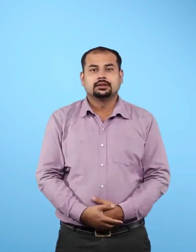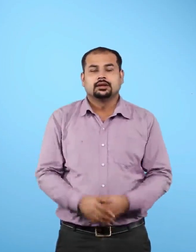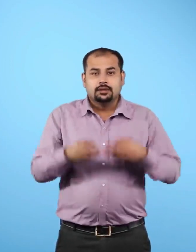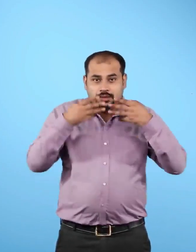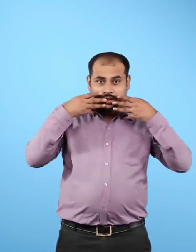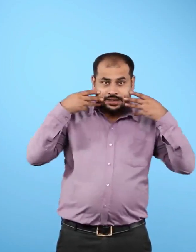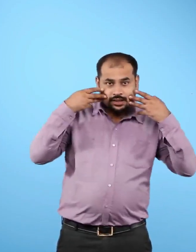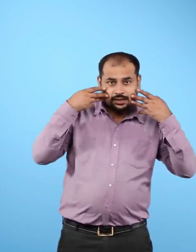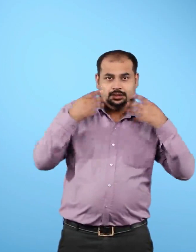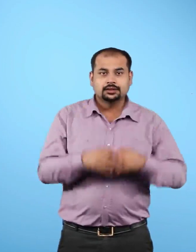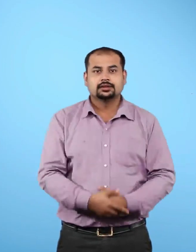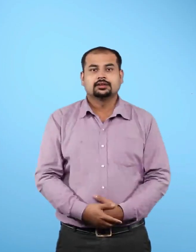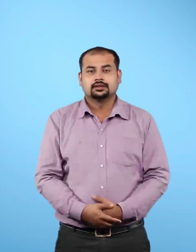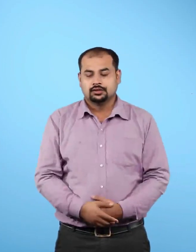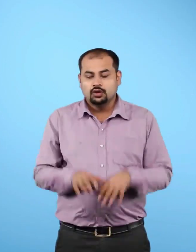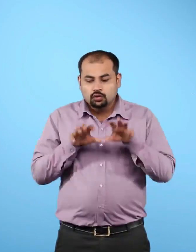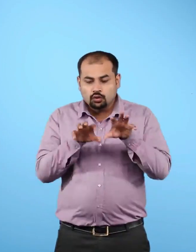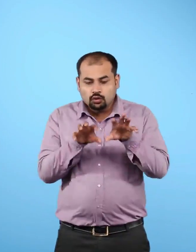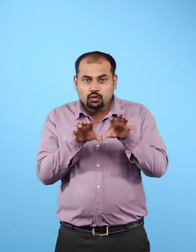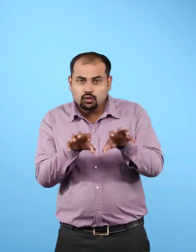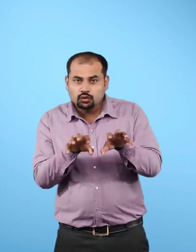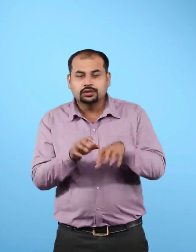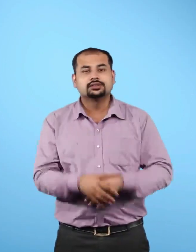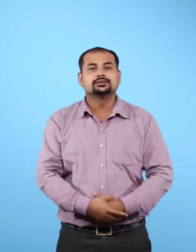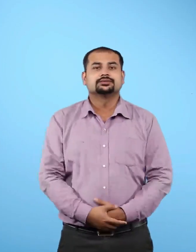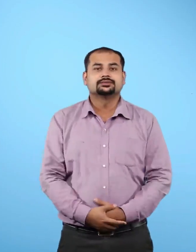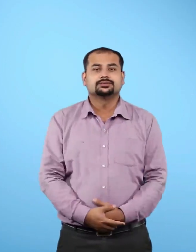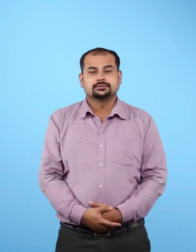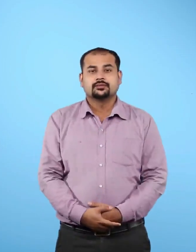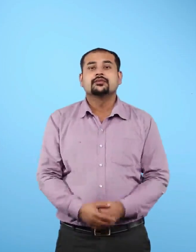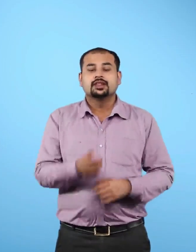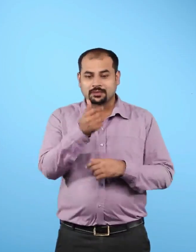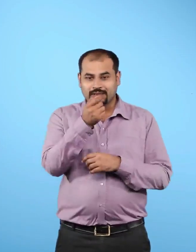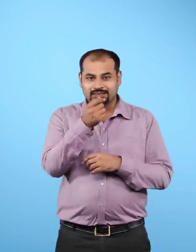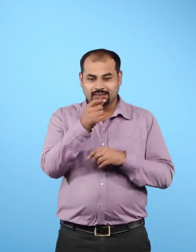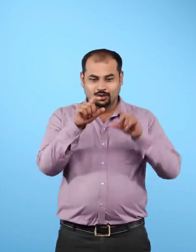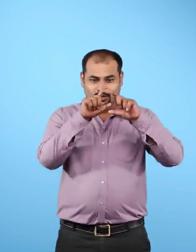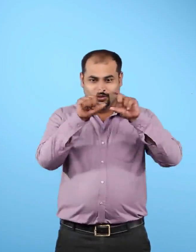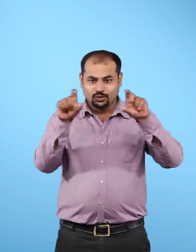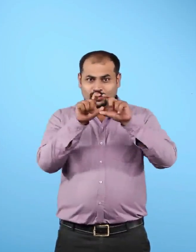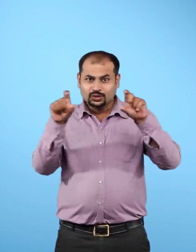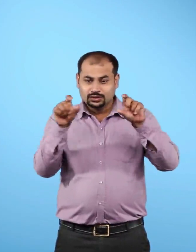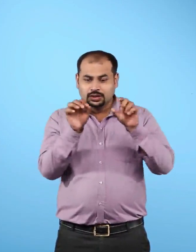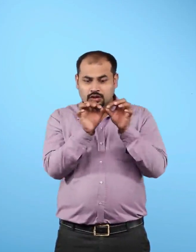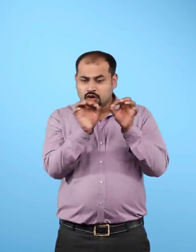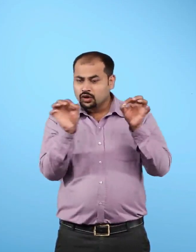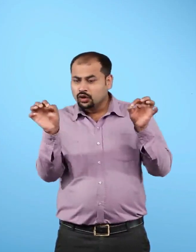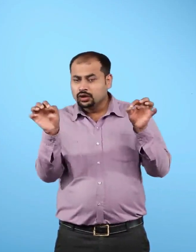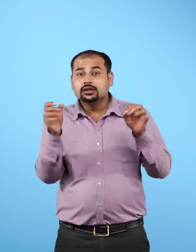cat, and dog. The longest rupee notes.